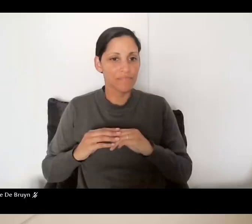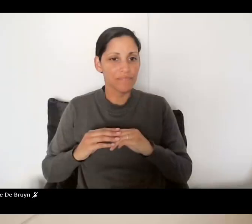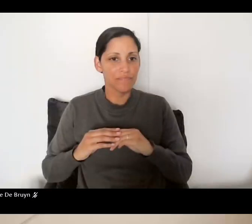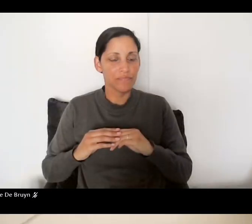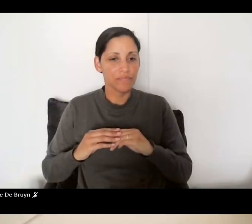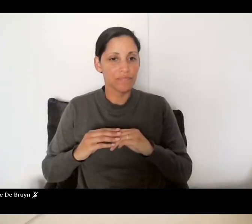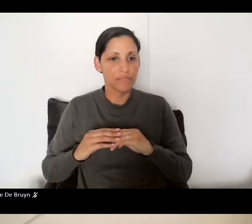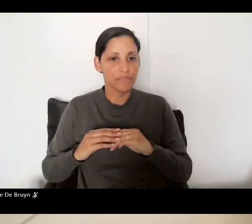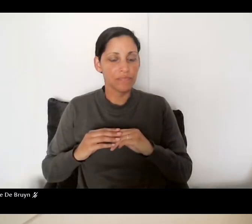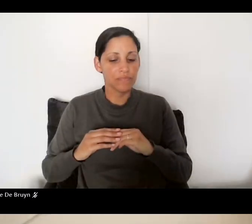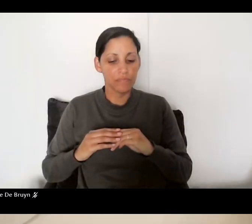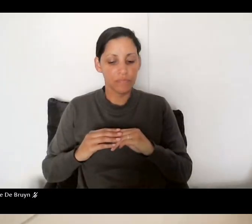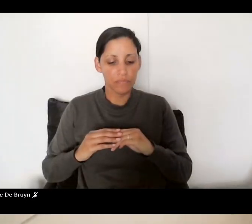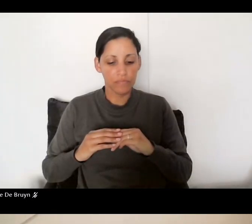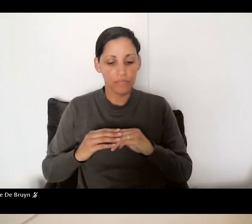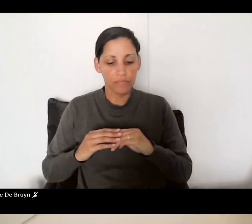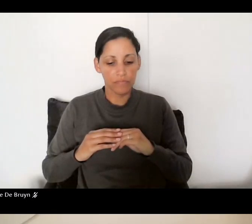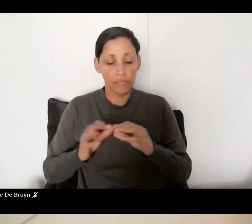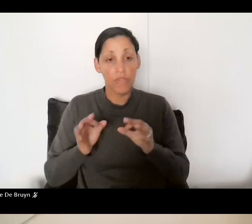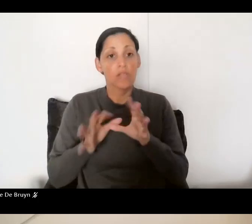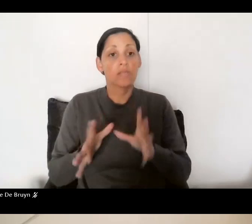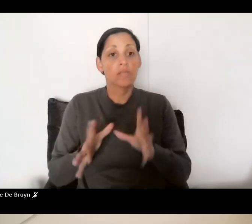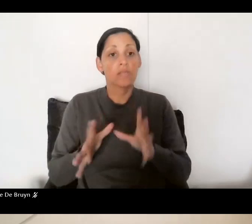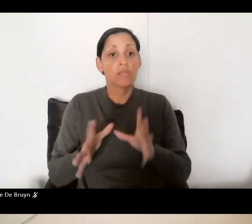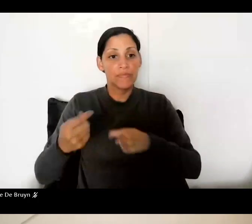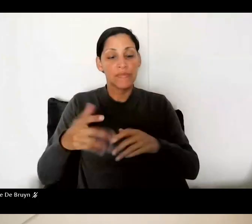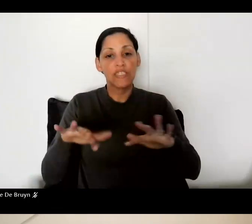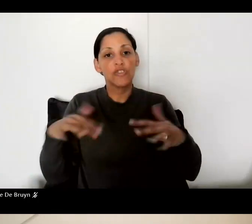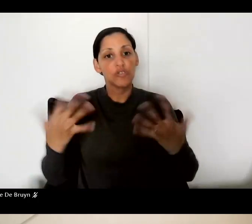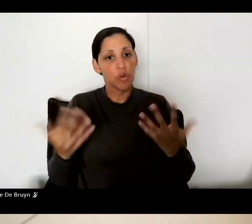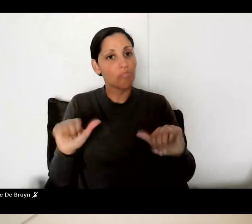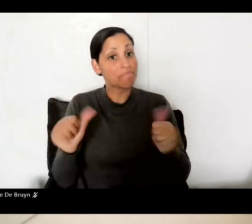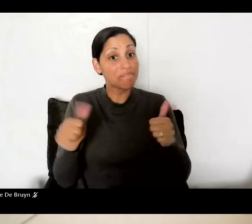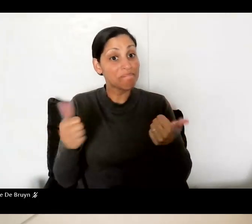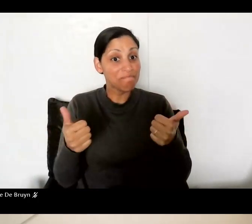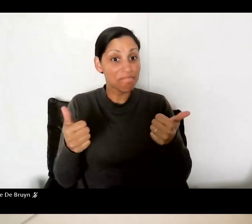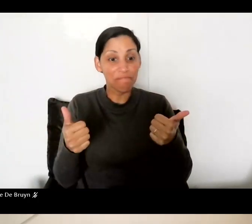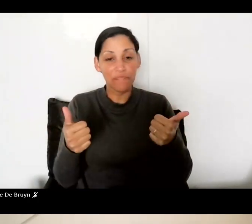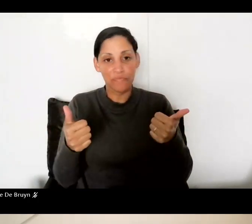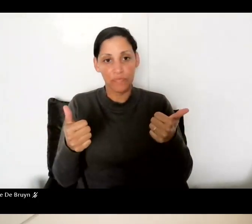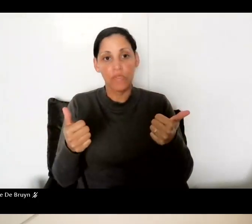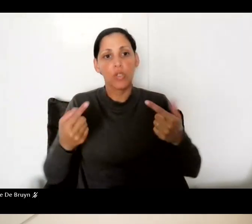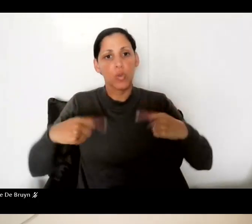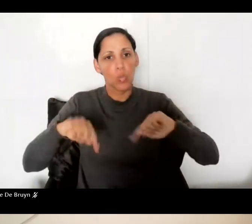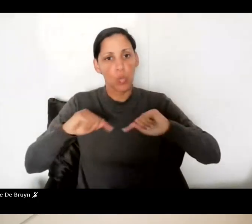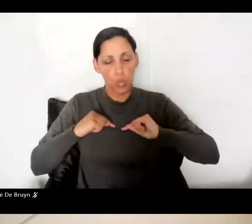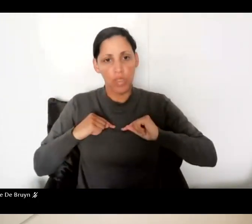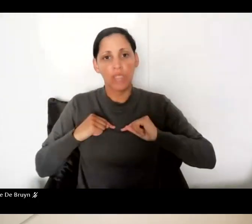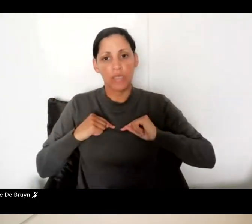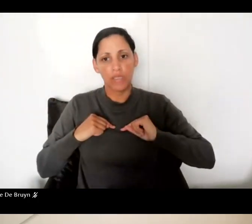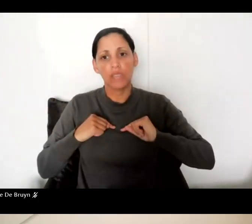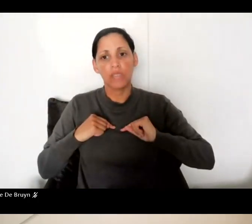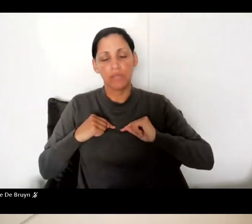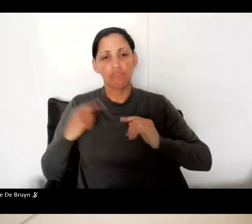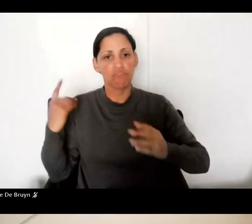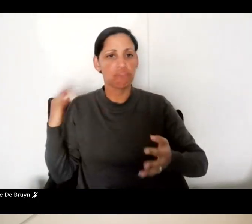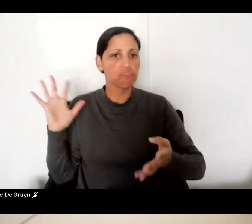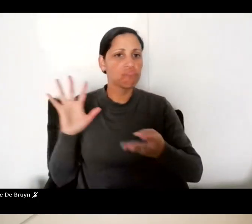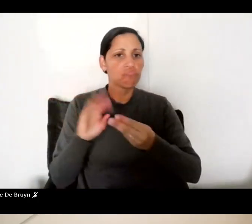So that was a lot which Dr. Sunoff have shared, Dr. Suna,